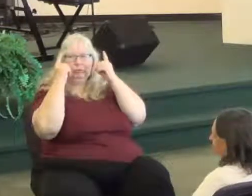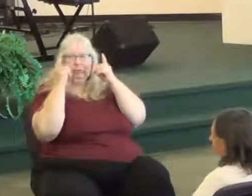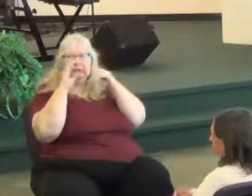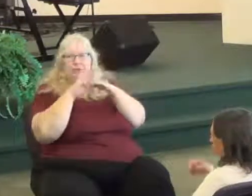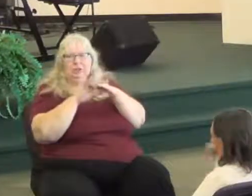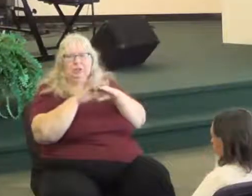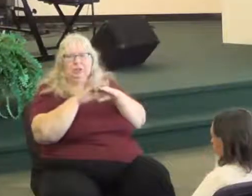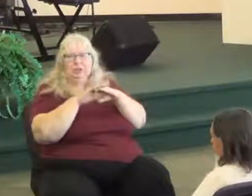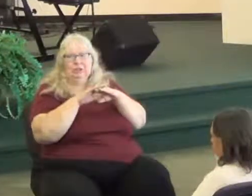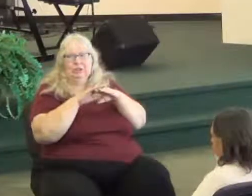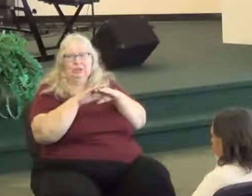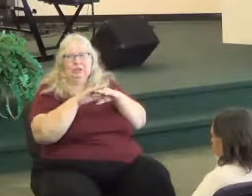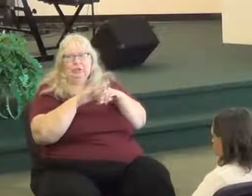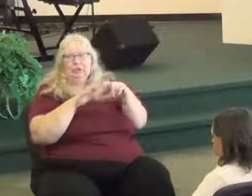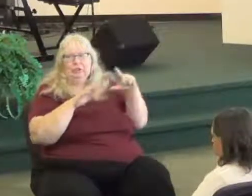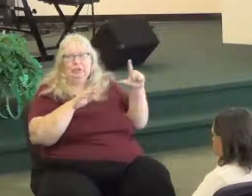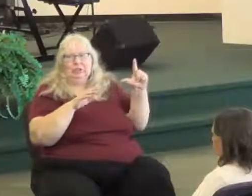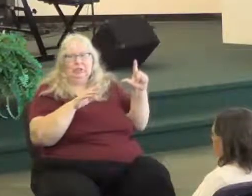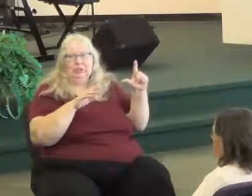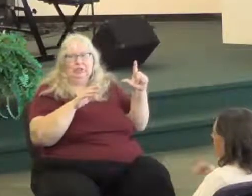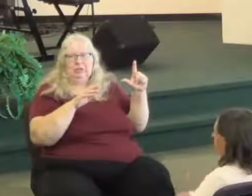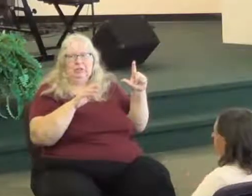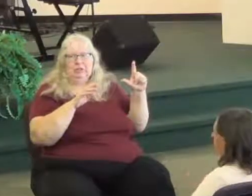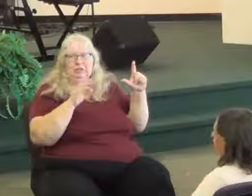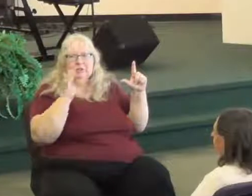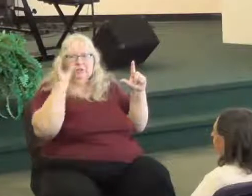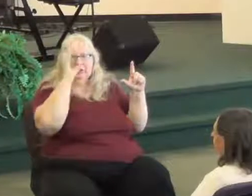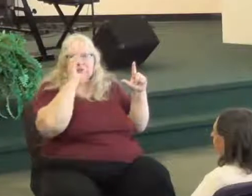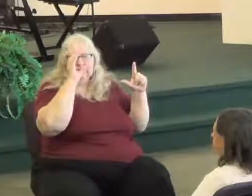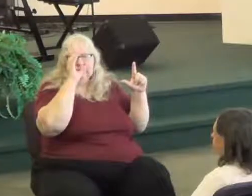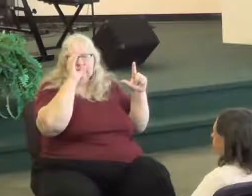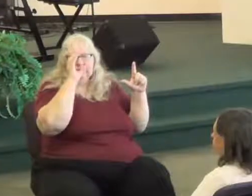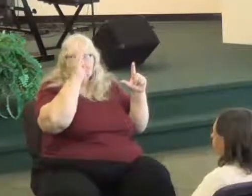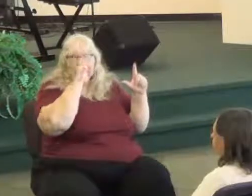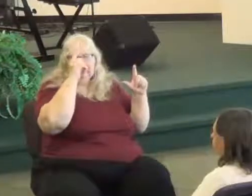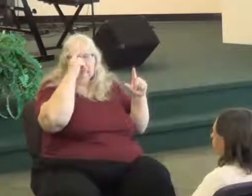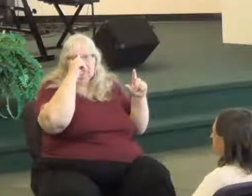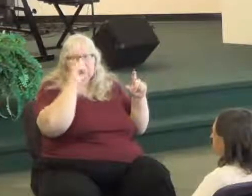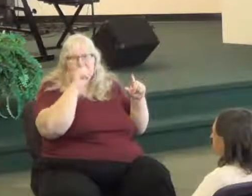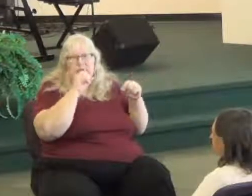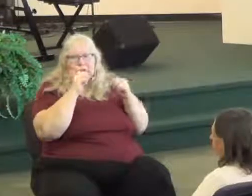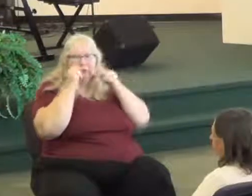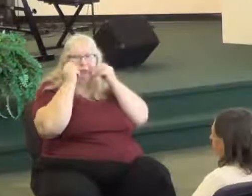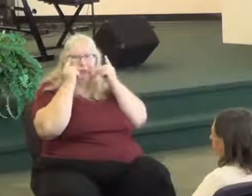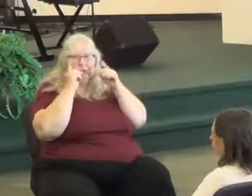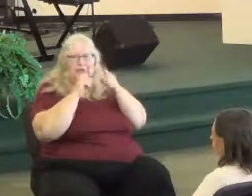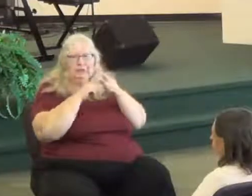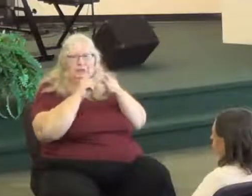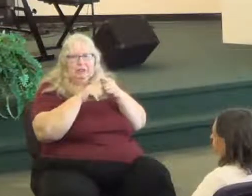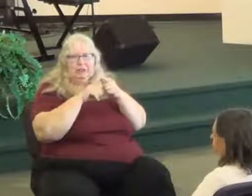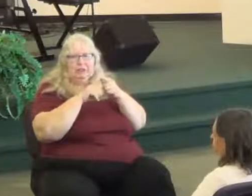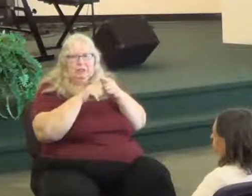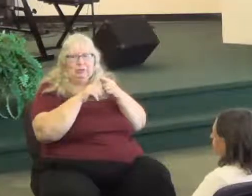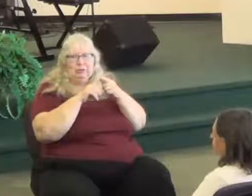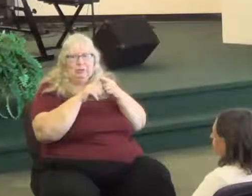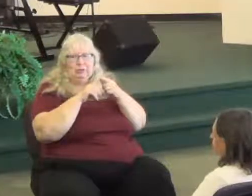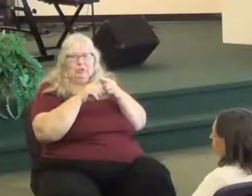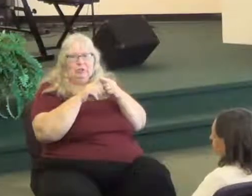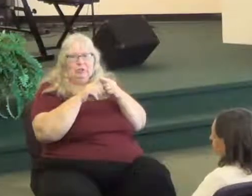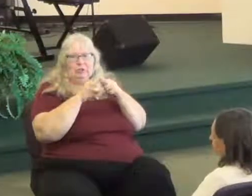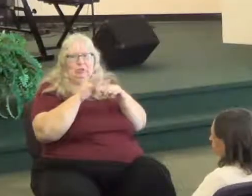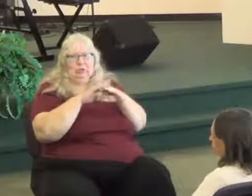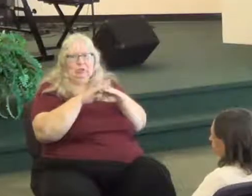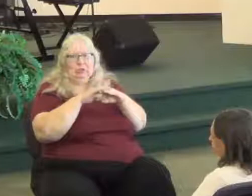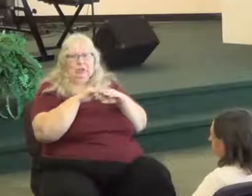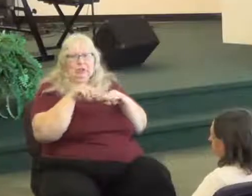left when you get there. I want you to be looking for a surprise. And then we're going to go on the track and